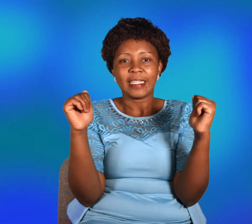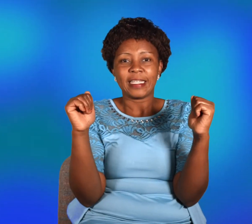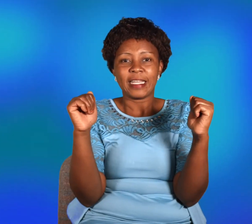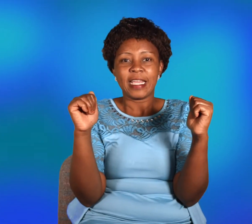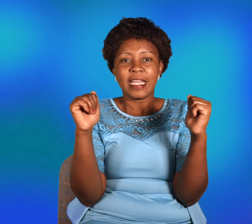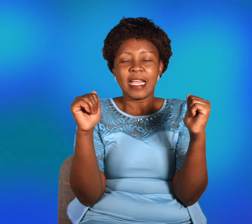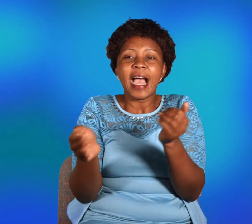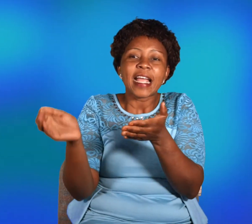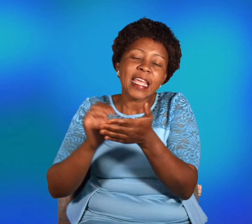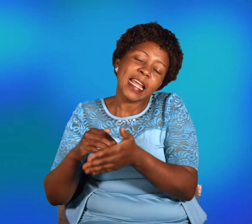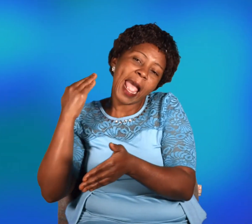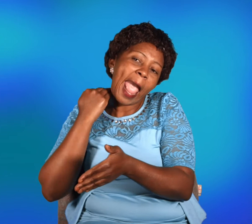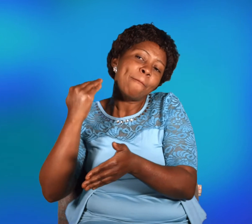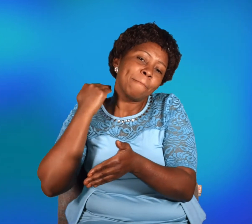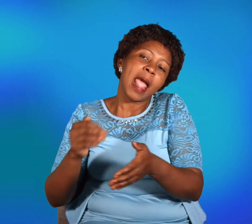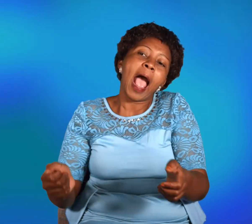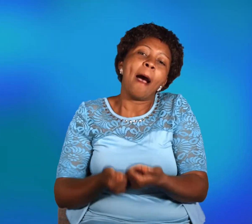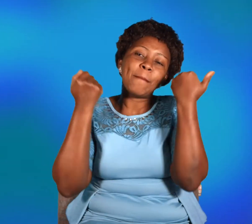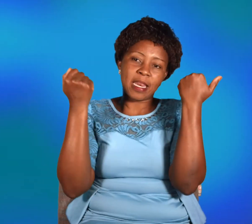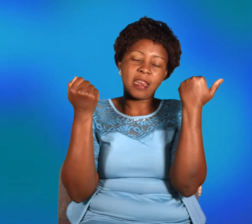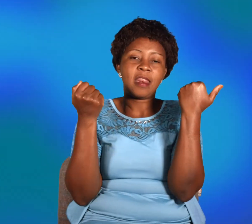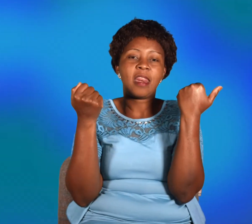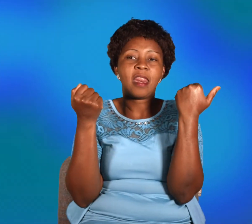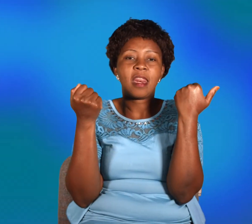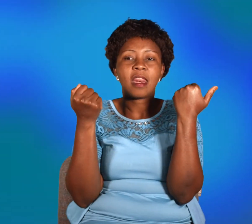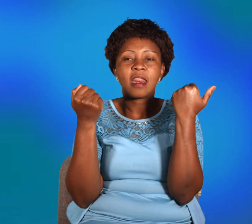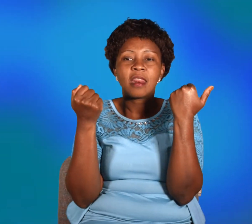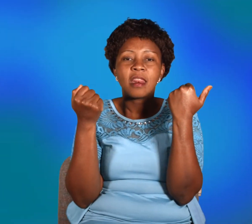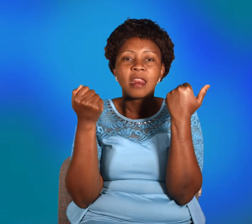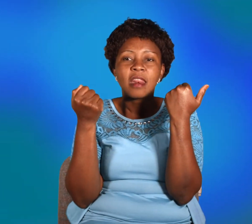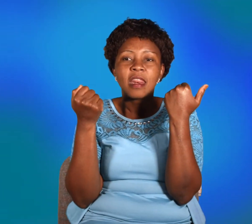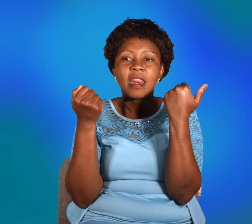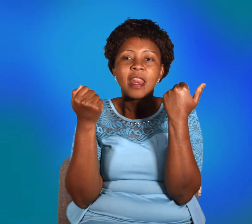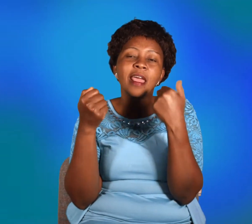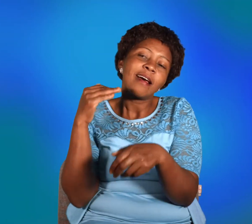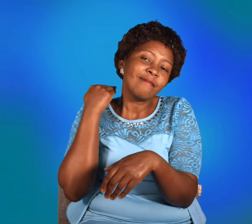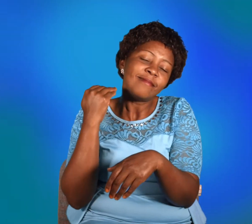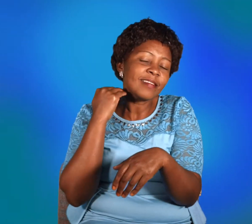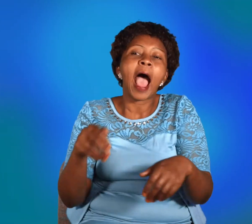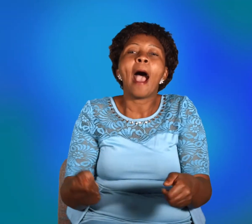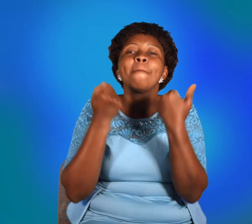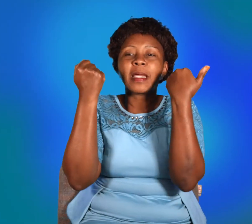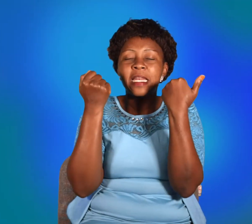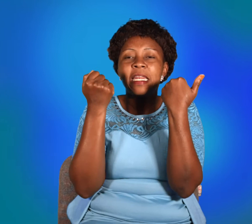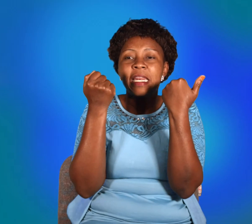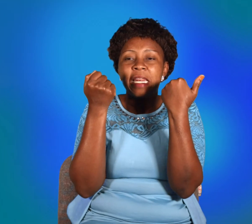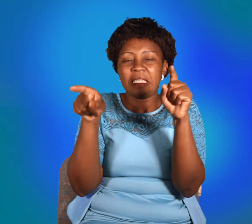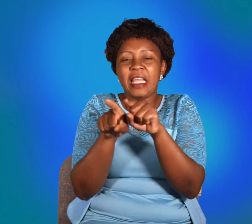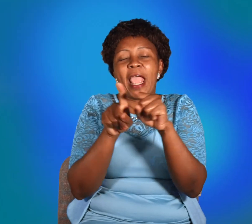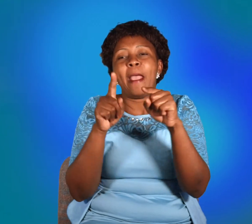and menstruation or periods occur. Menstruation occurs in form of blood